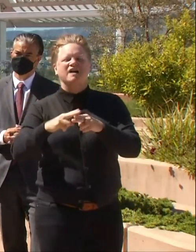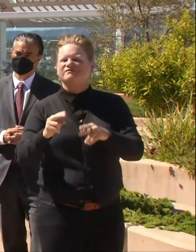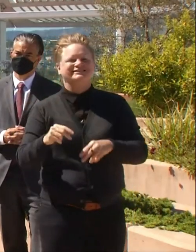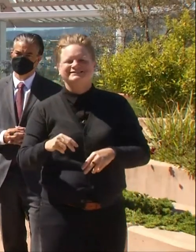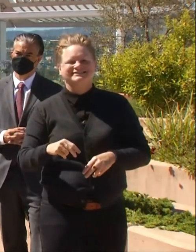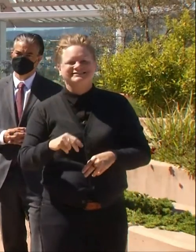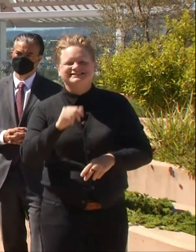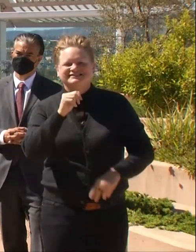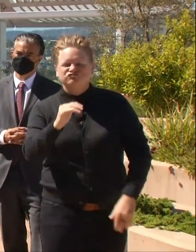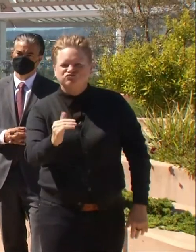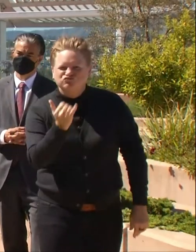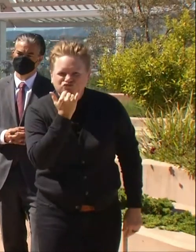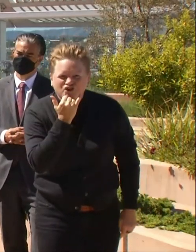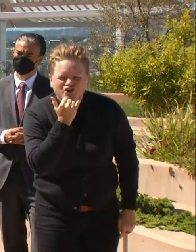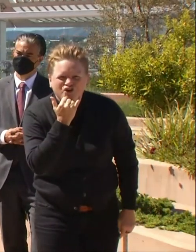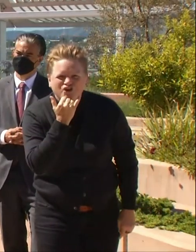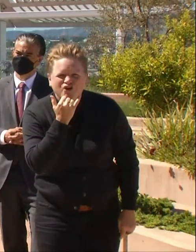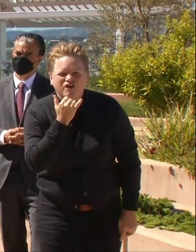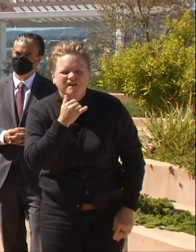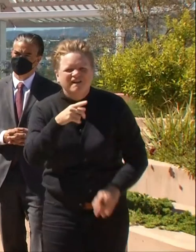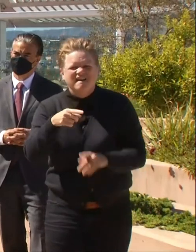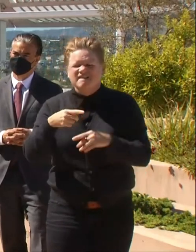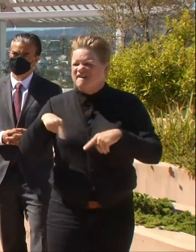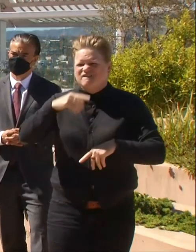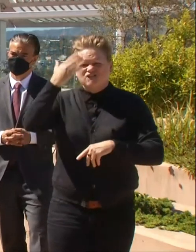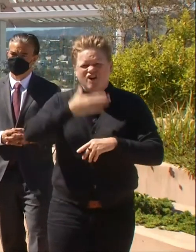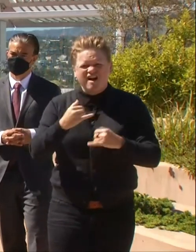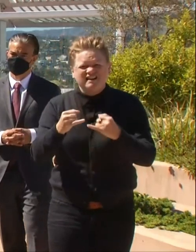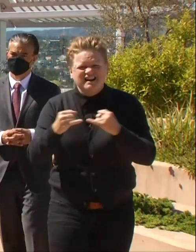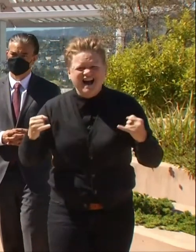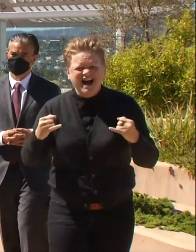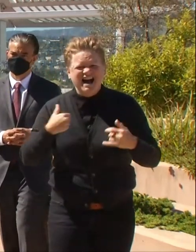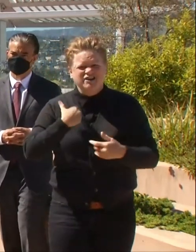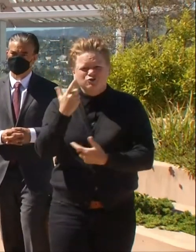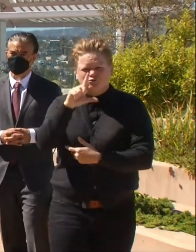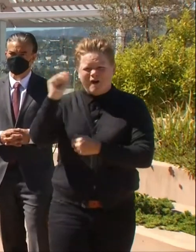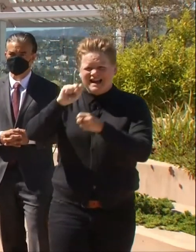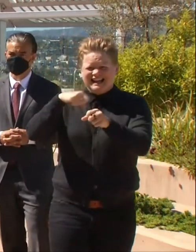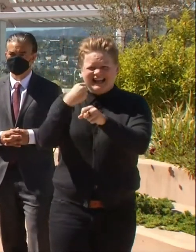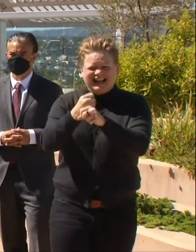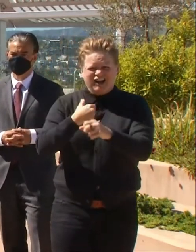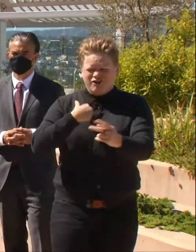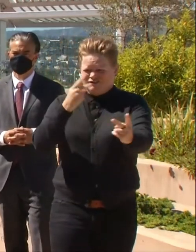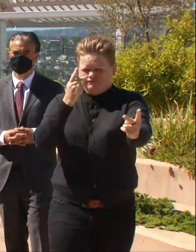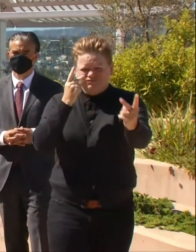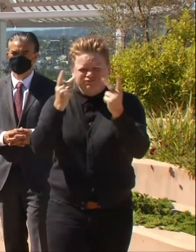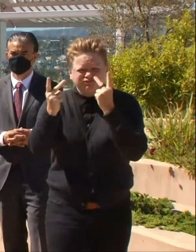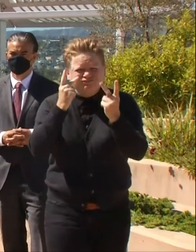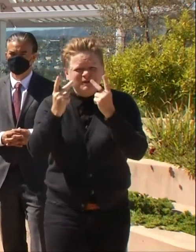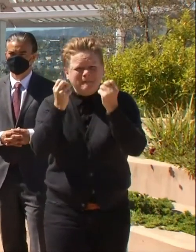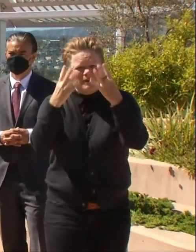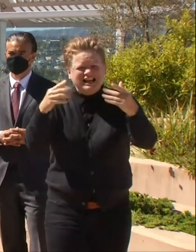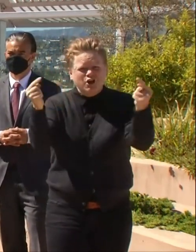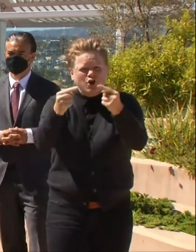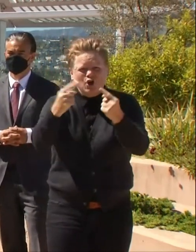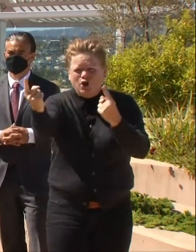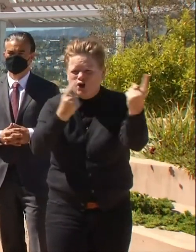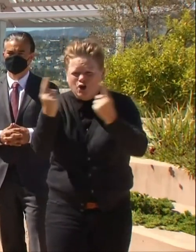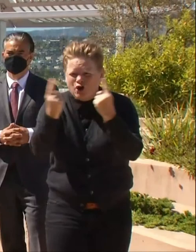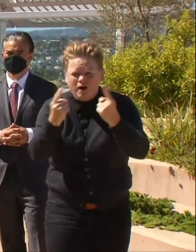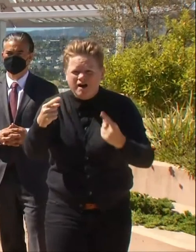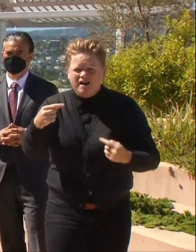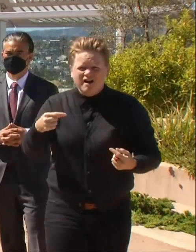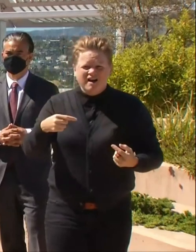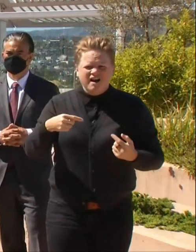care for over two decades here, the extent of injuries of one does not equal the other. The assault